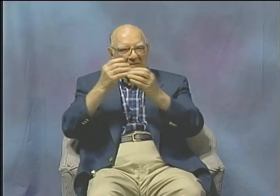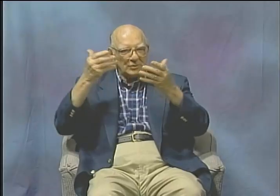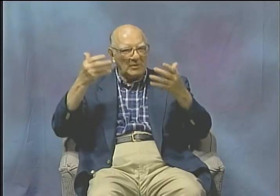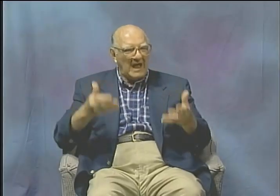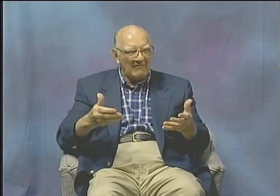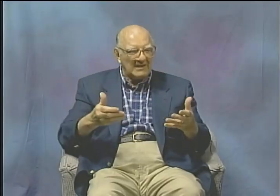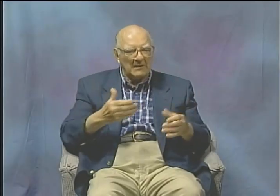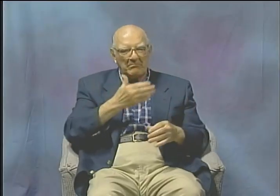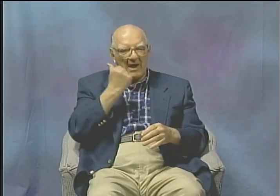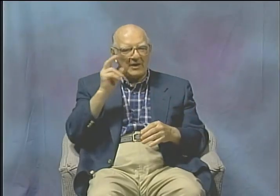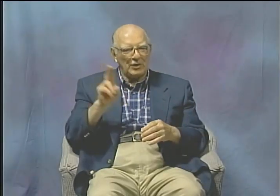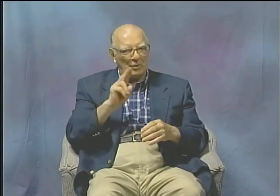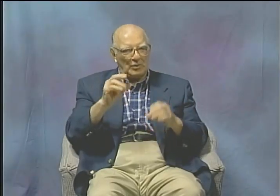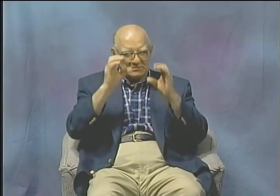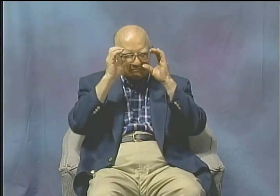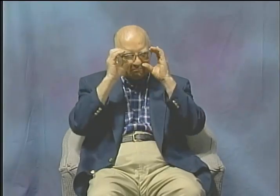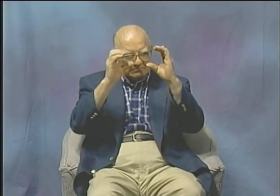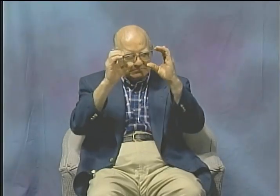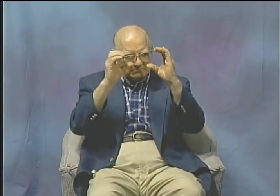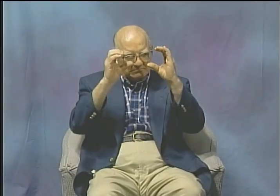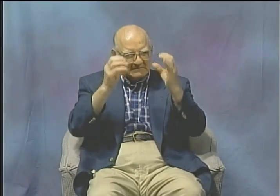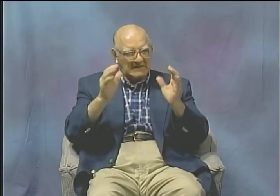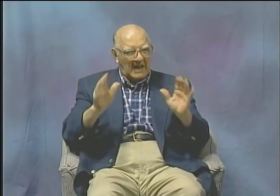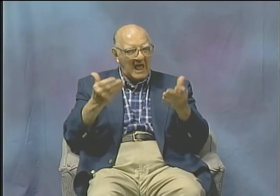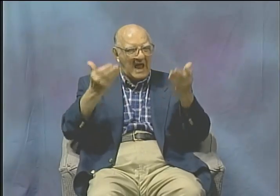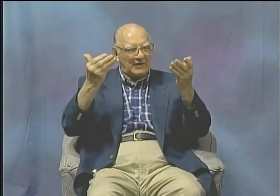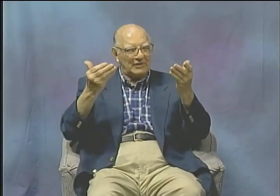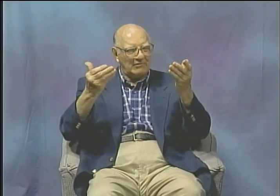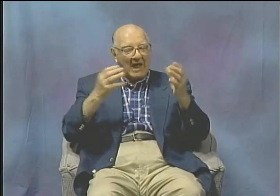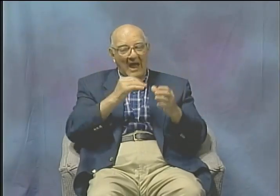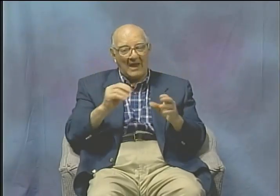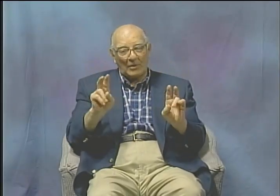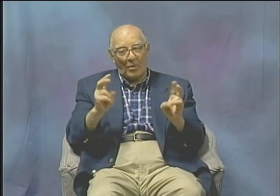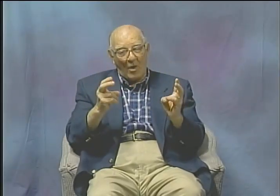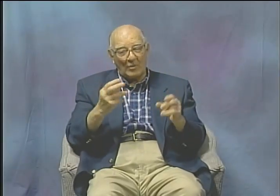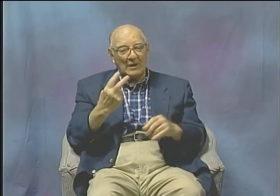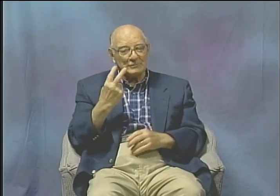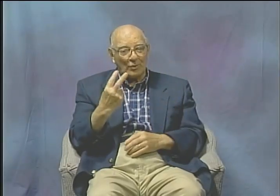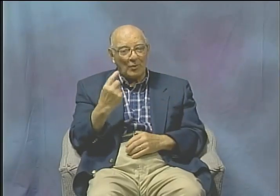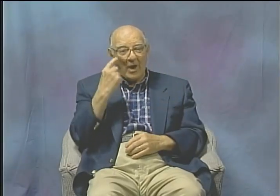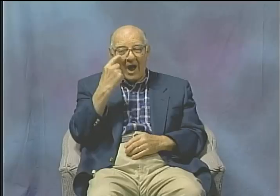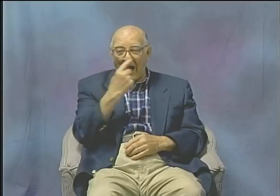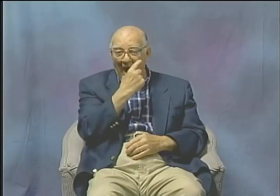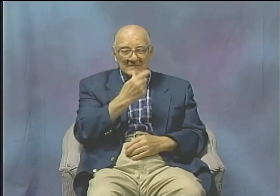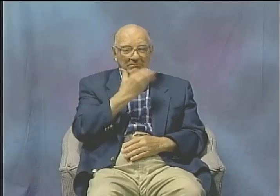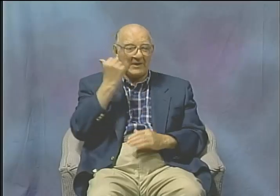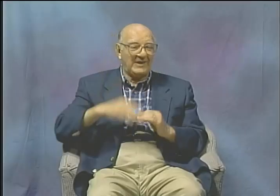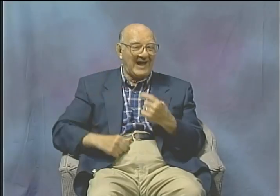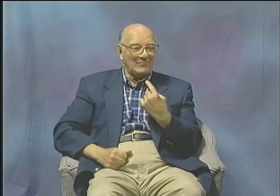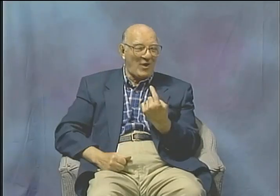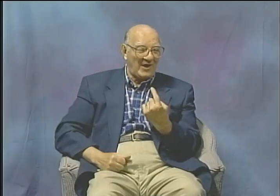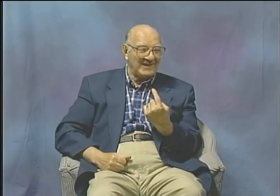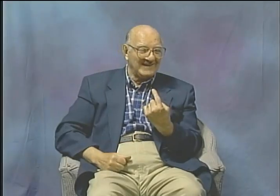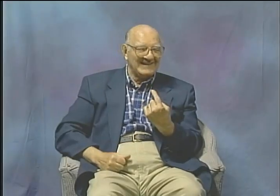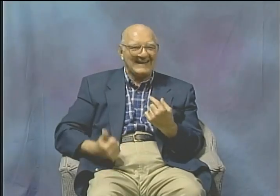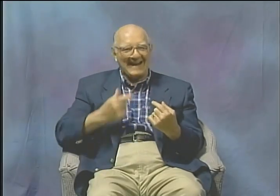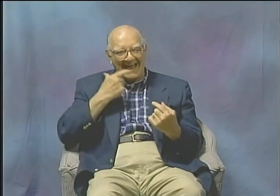too heavy, better use a lighter, and quote, 2 eyes better than one. He laughed,